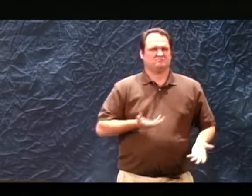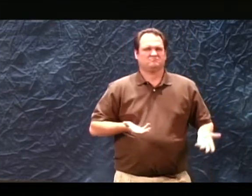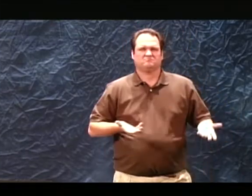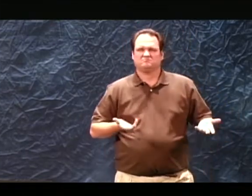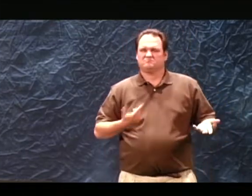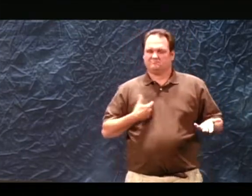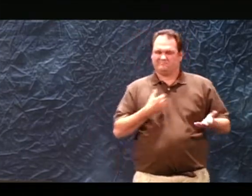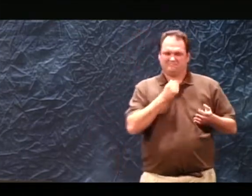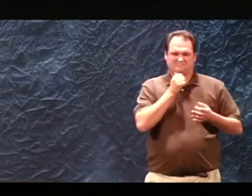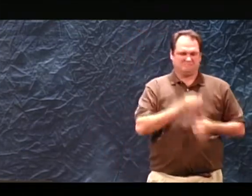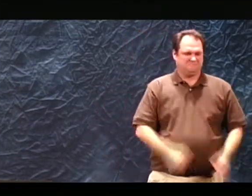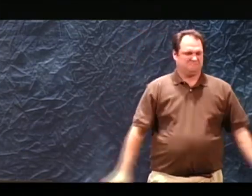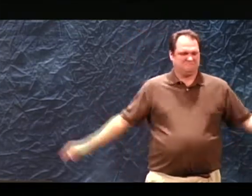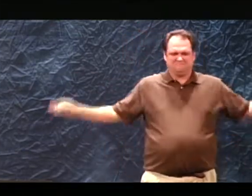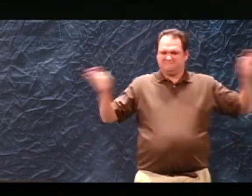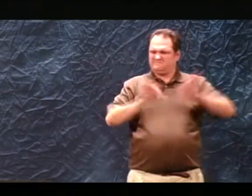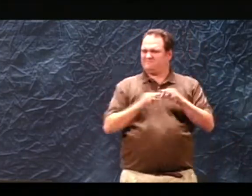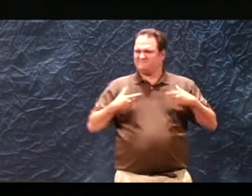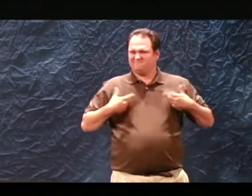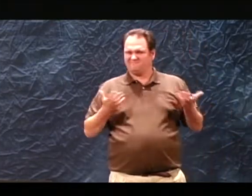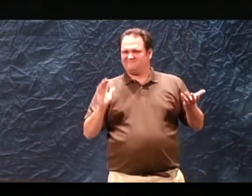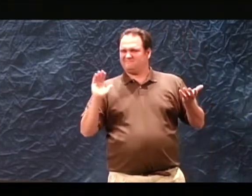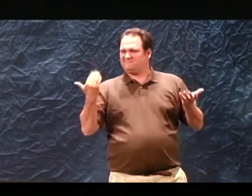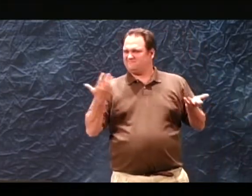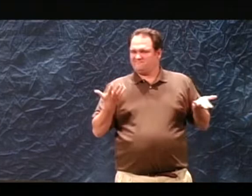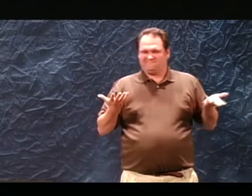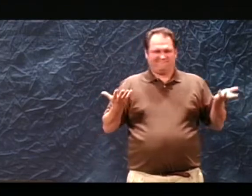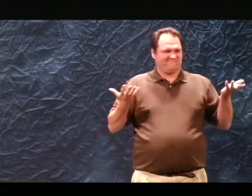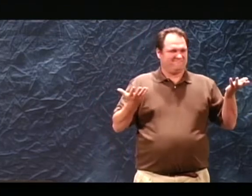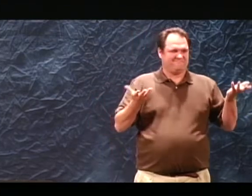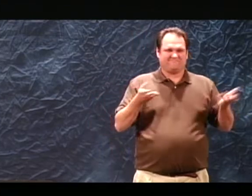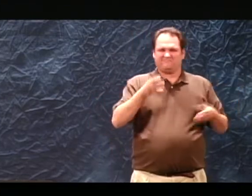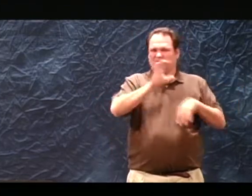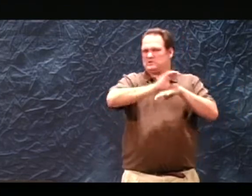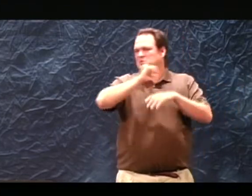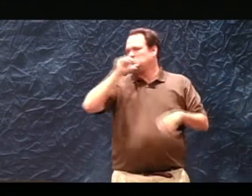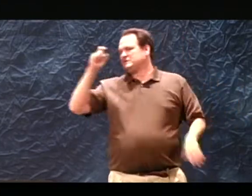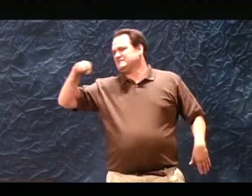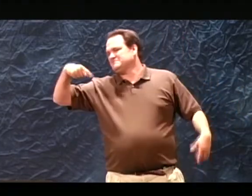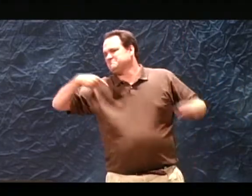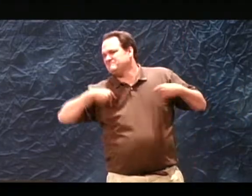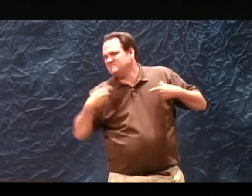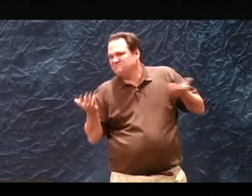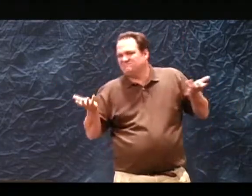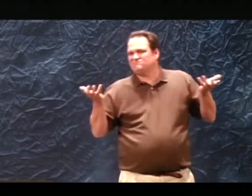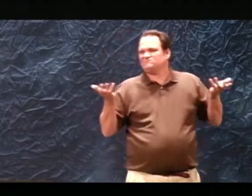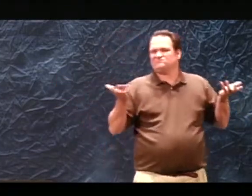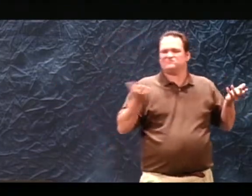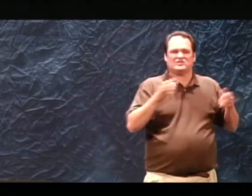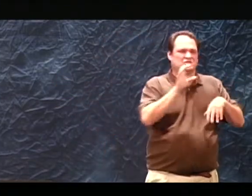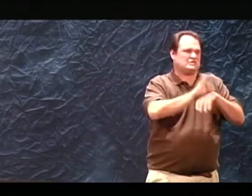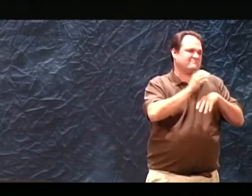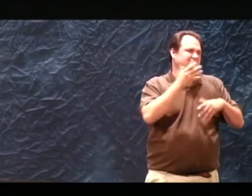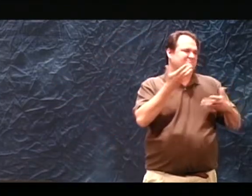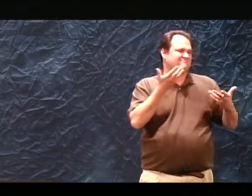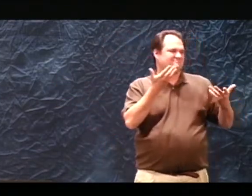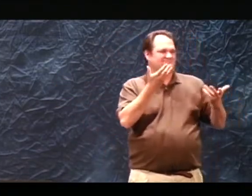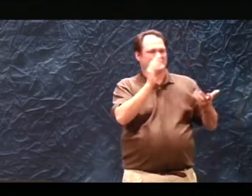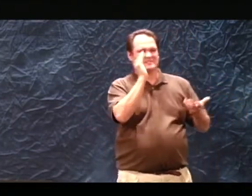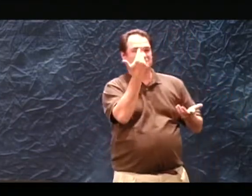maybe you've been thinking that you are an insignificant part of the body of christ maybe you